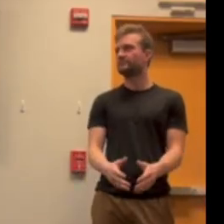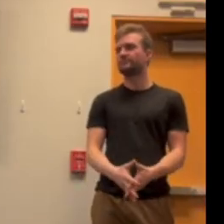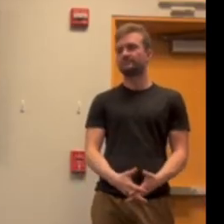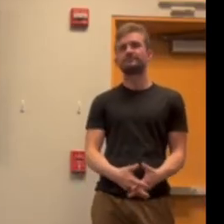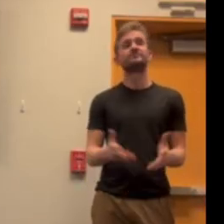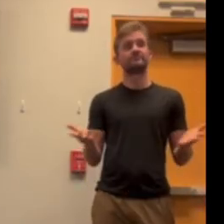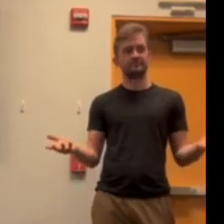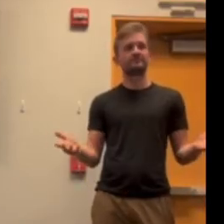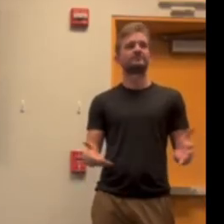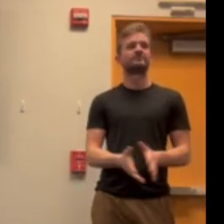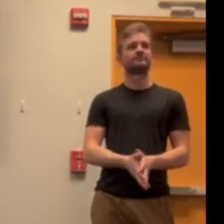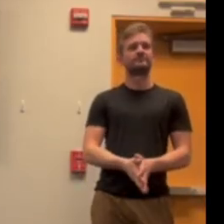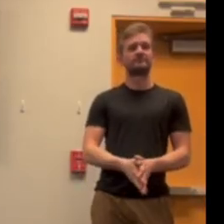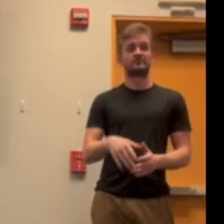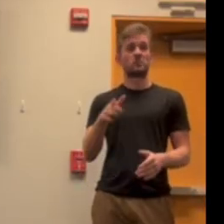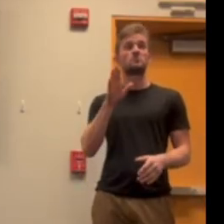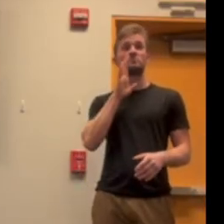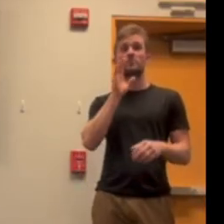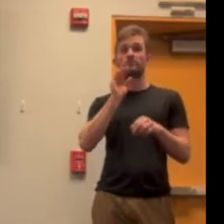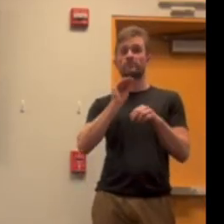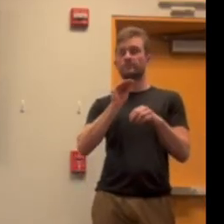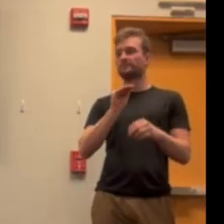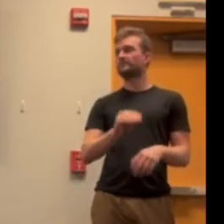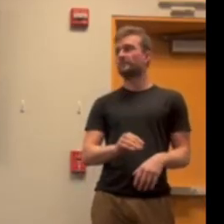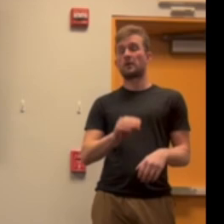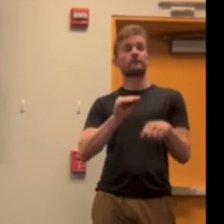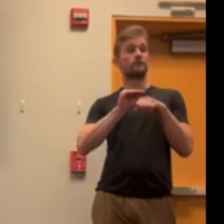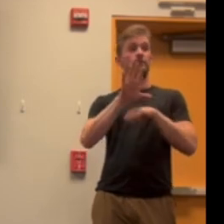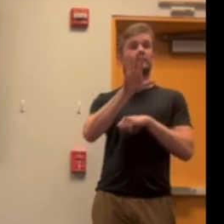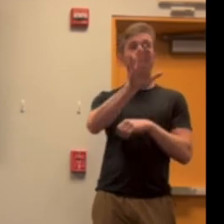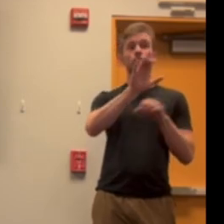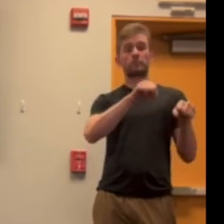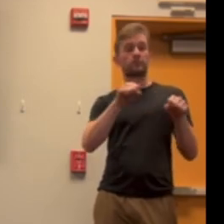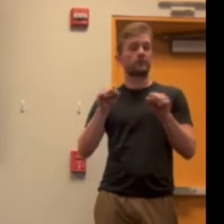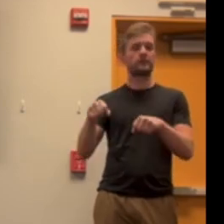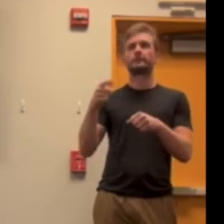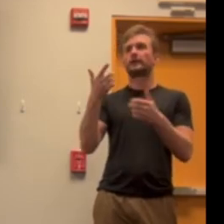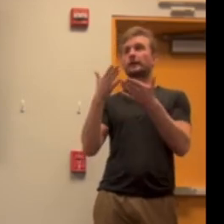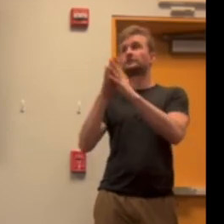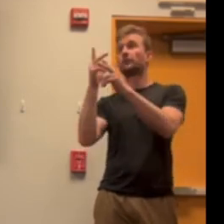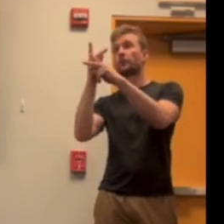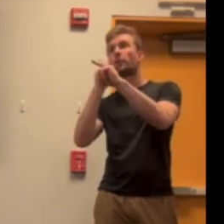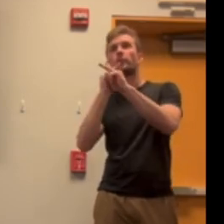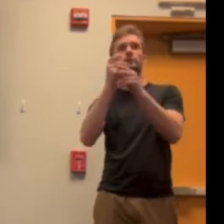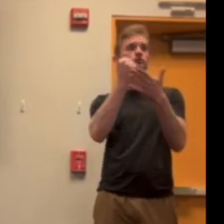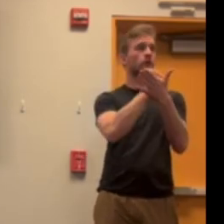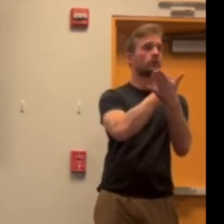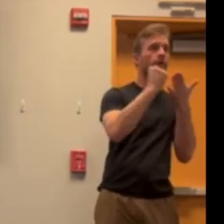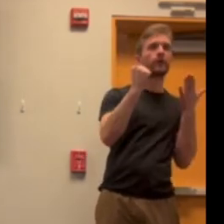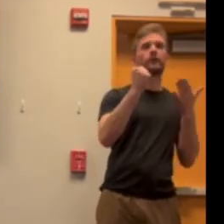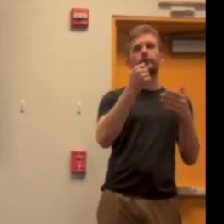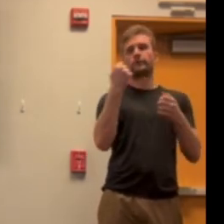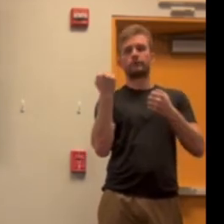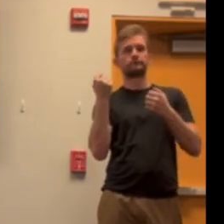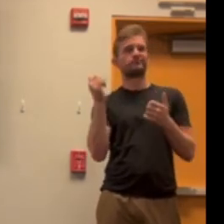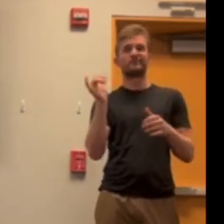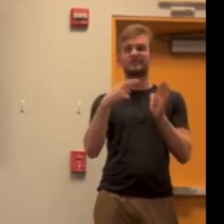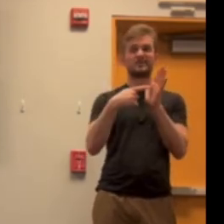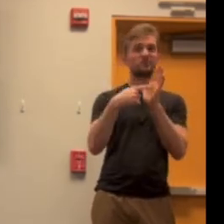this influences your ability to obtain loans and credit cards. So yeah, car loans, any kind of loan, if your score